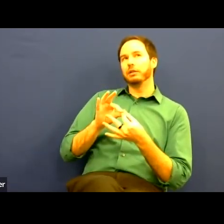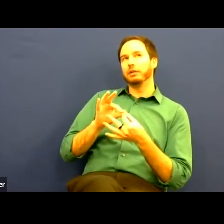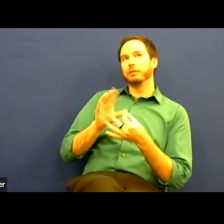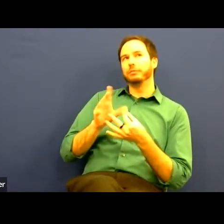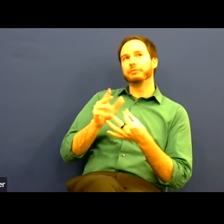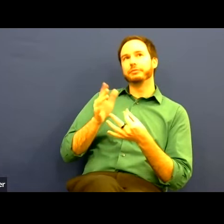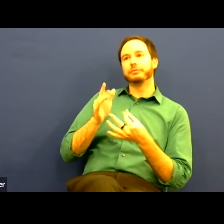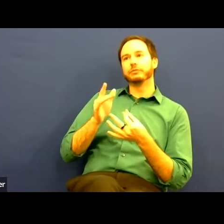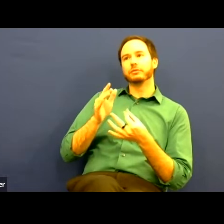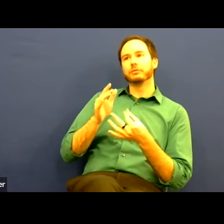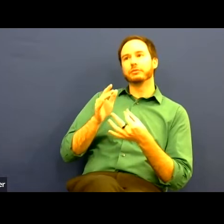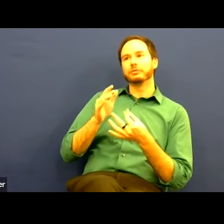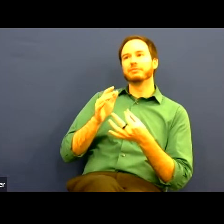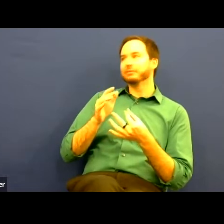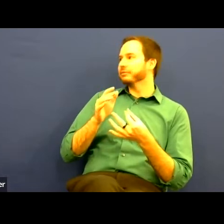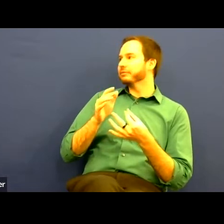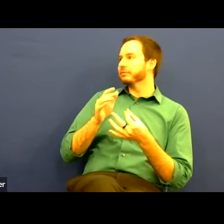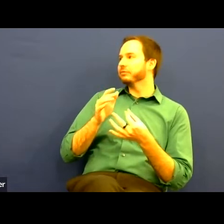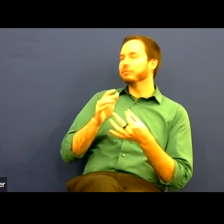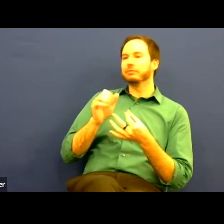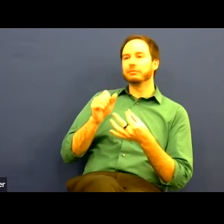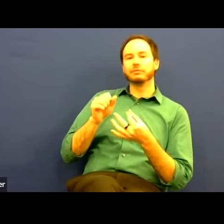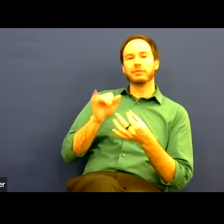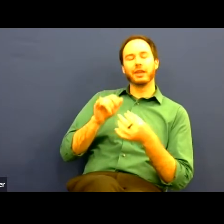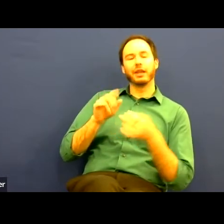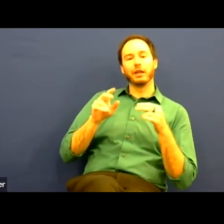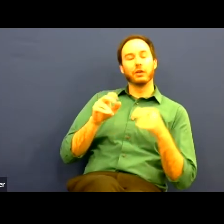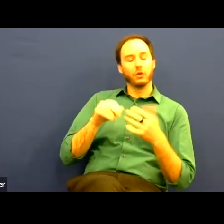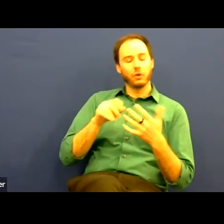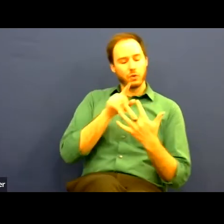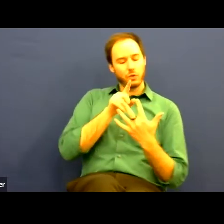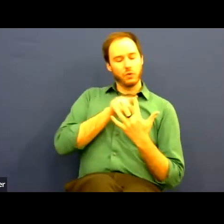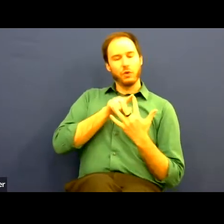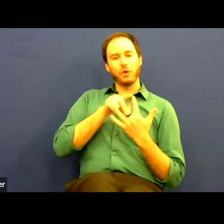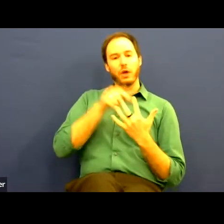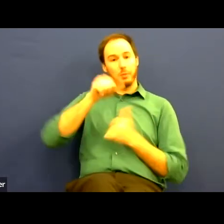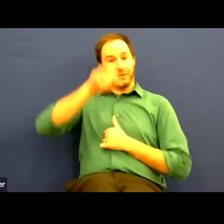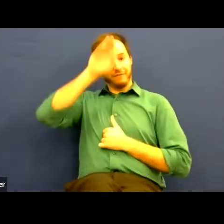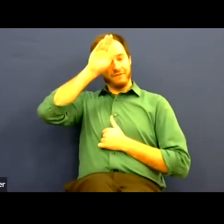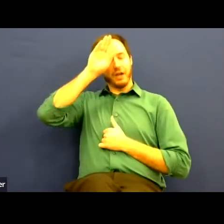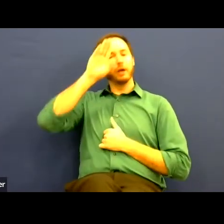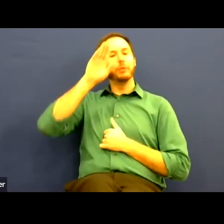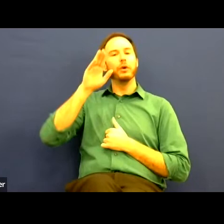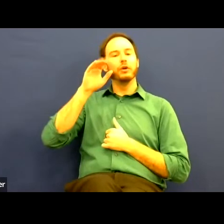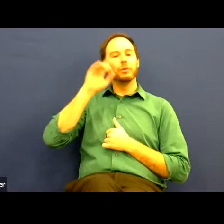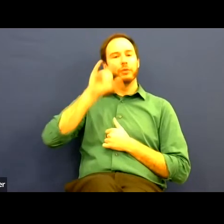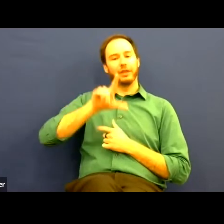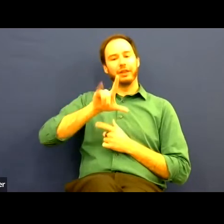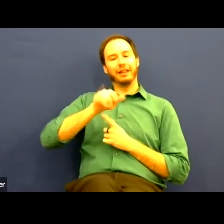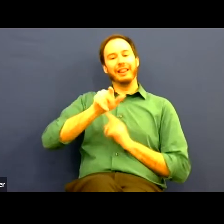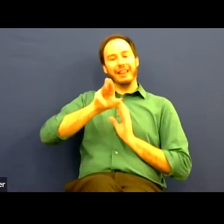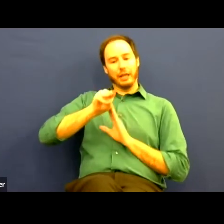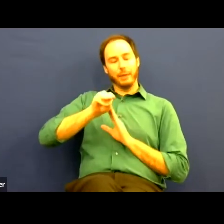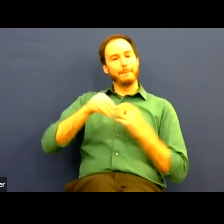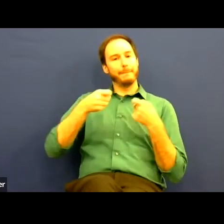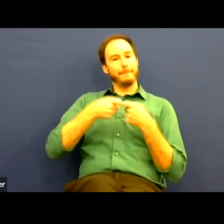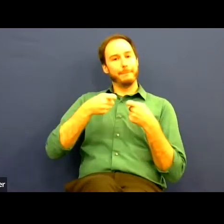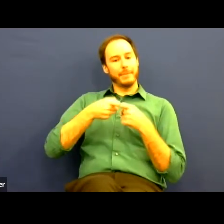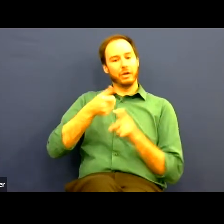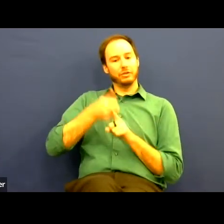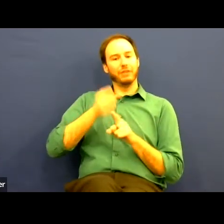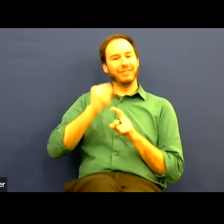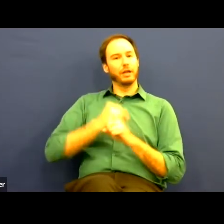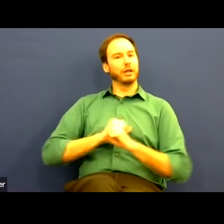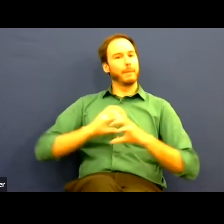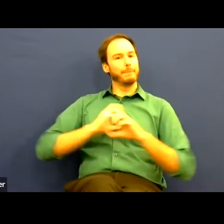What is exactly? I don't. The issue was, he was concerned about the frequency of the lithium batteries